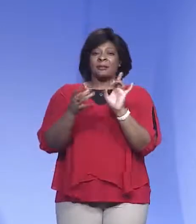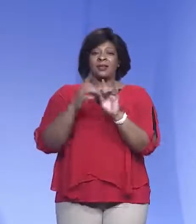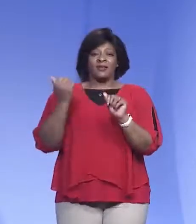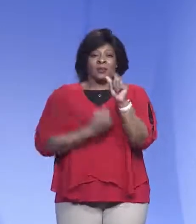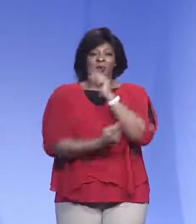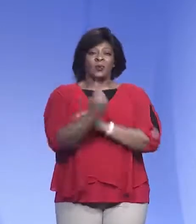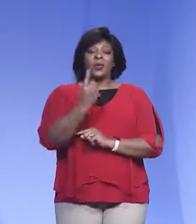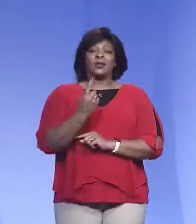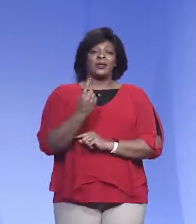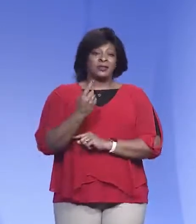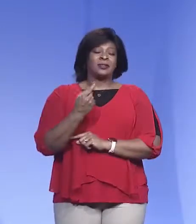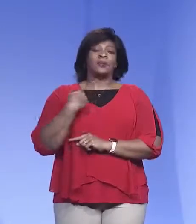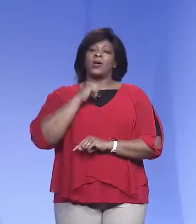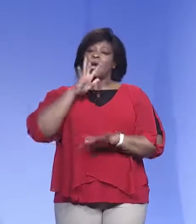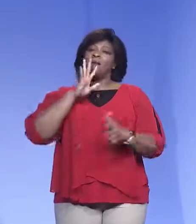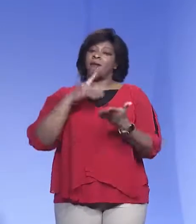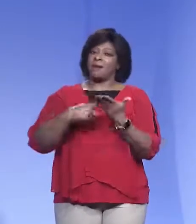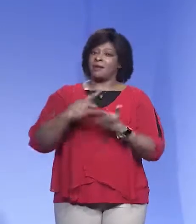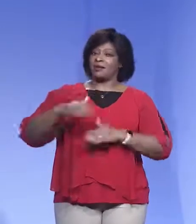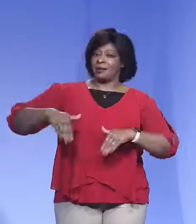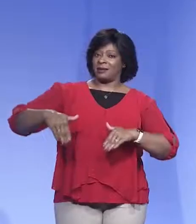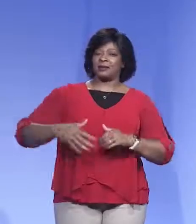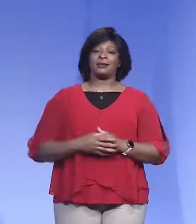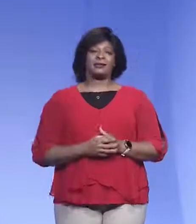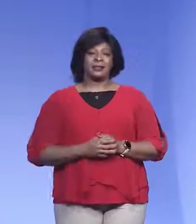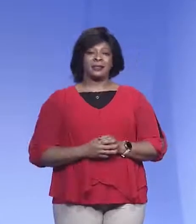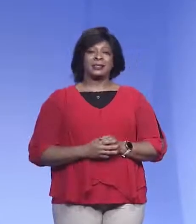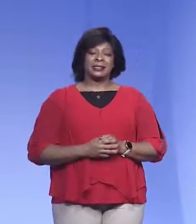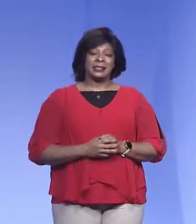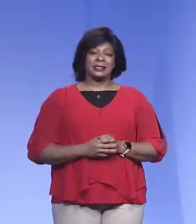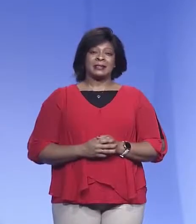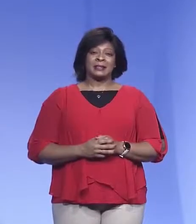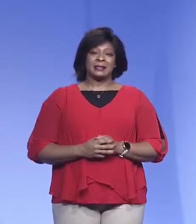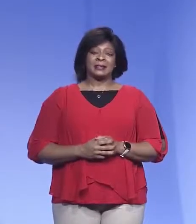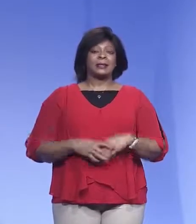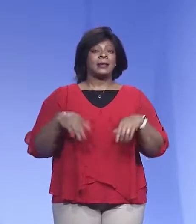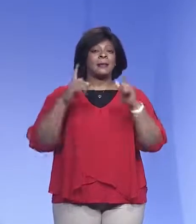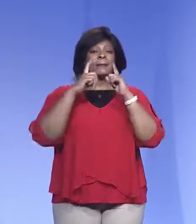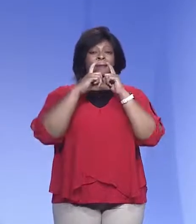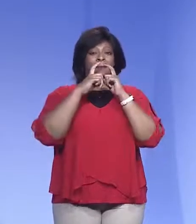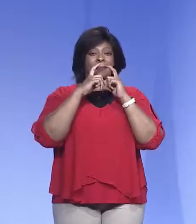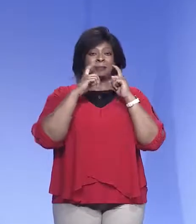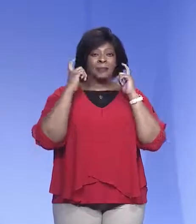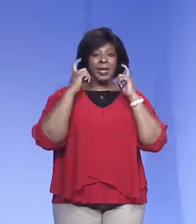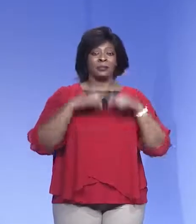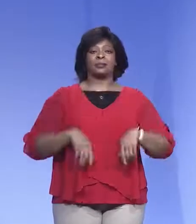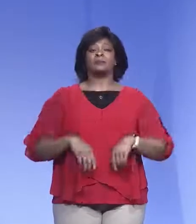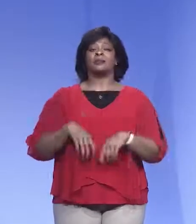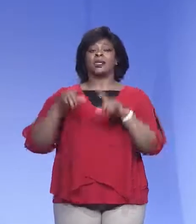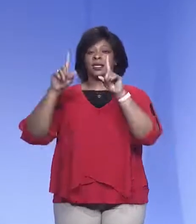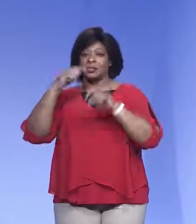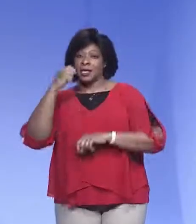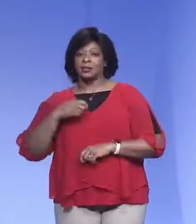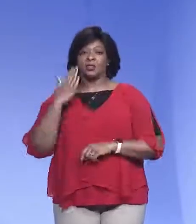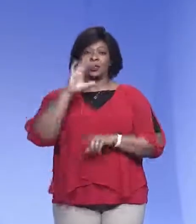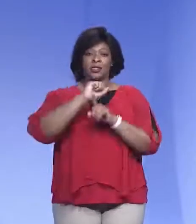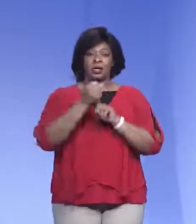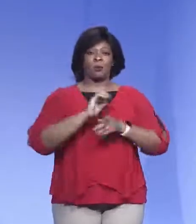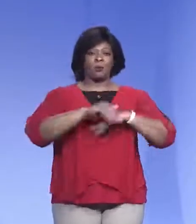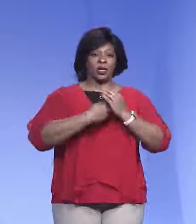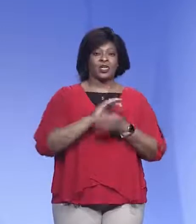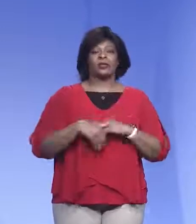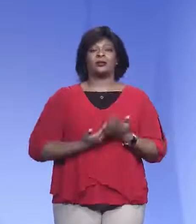that we have not really talked about here today. Wear your mask, get tested, know your status, wash your